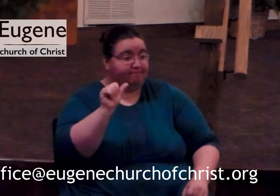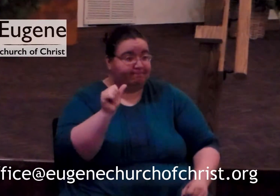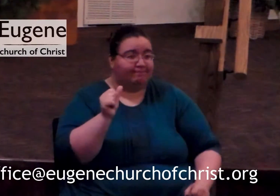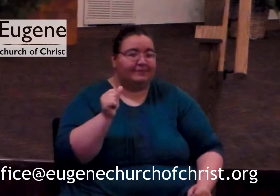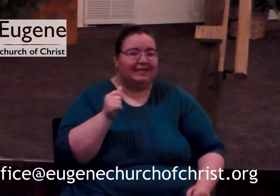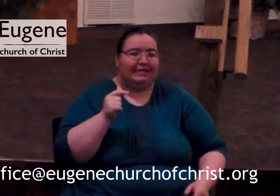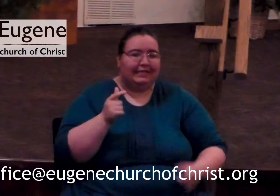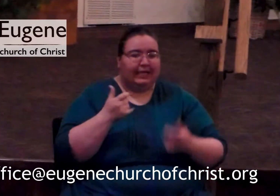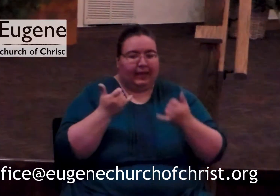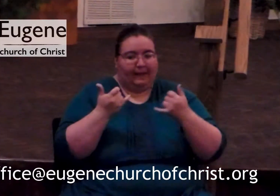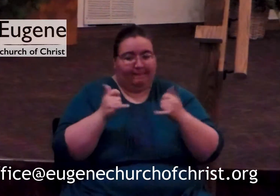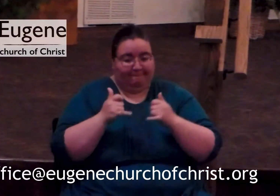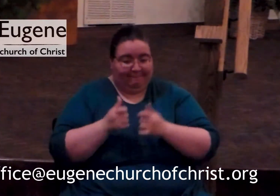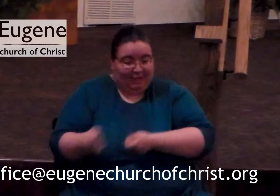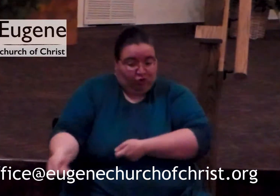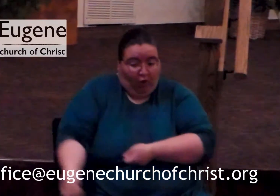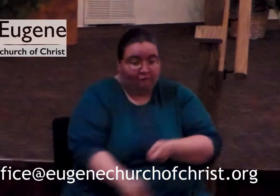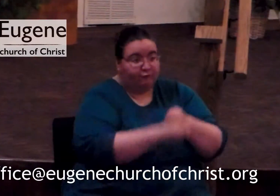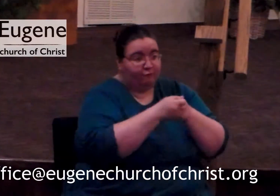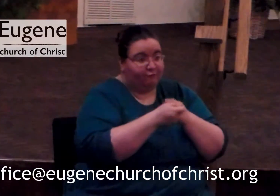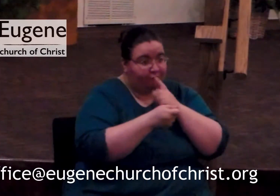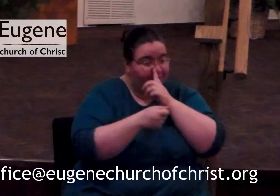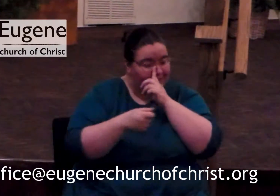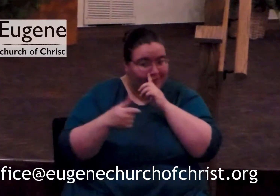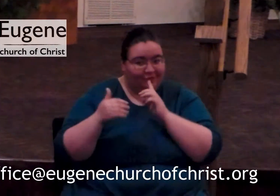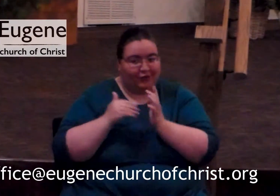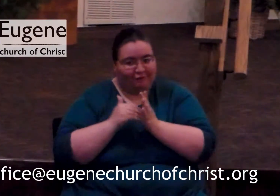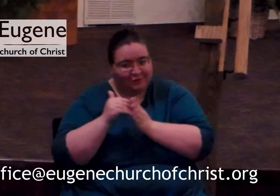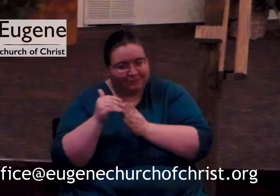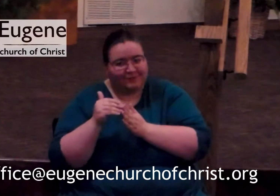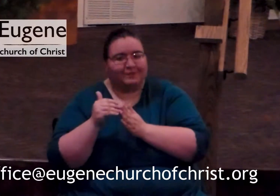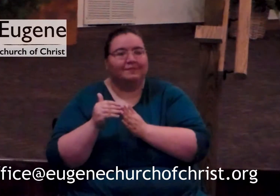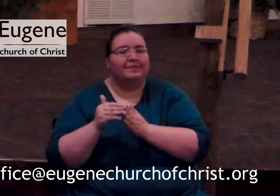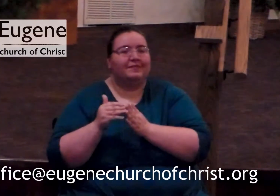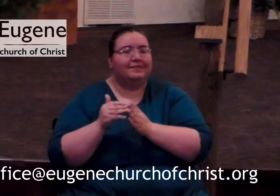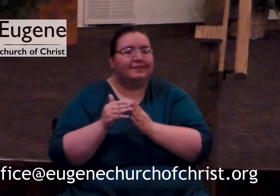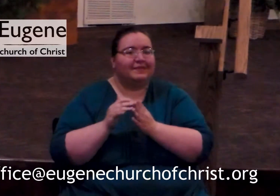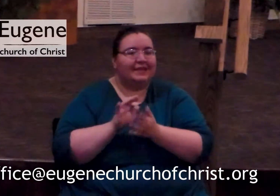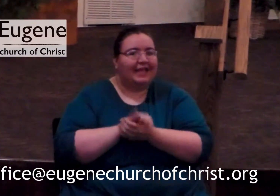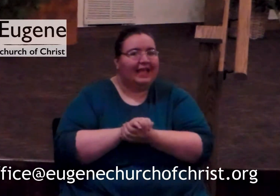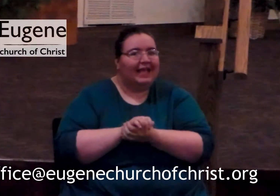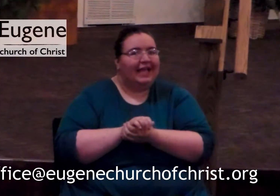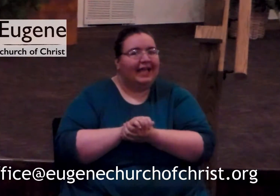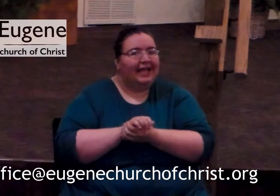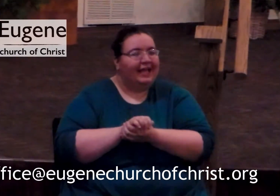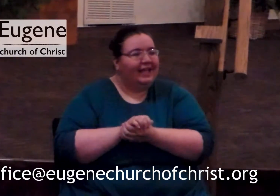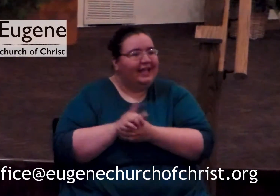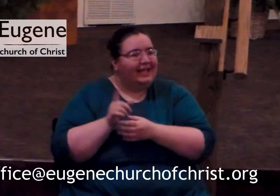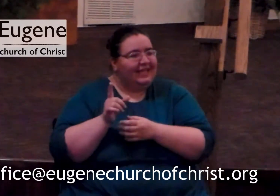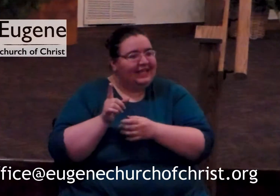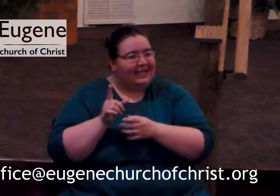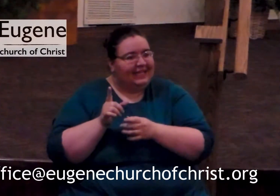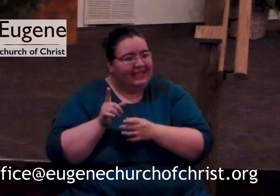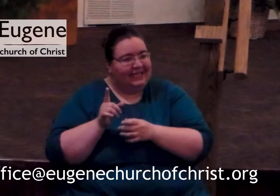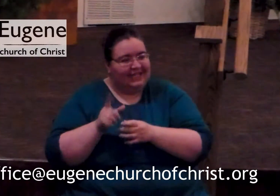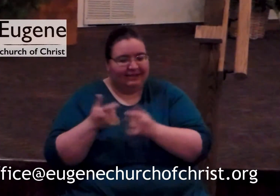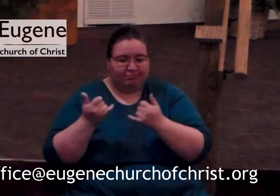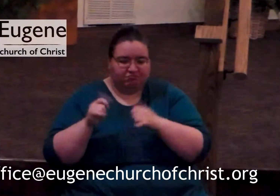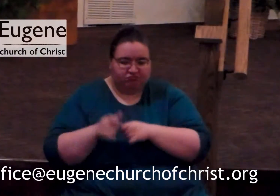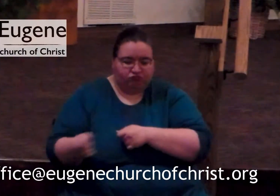lives in Valdosta, Georgia, and he plays golf a lot and is better at it than I am, and reminded Mike and I through a message through Dave that this has not